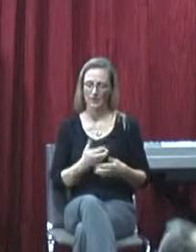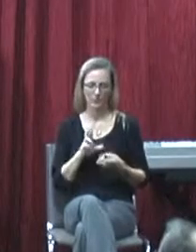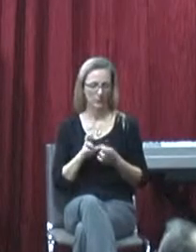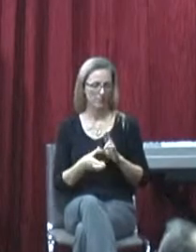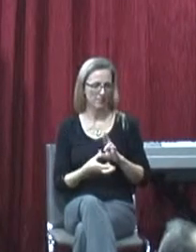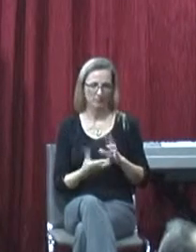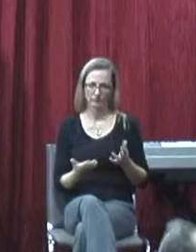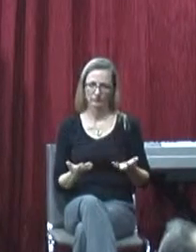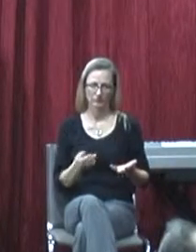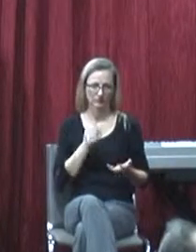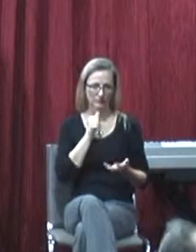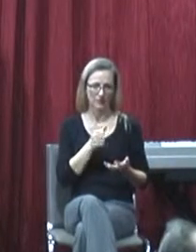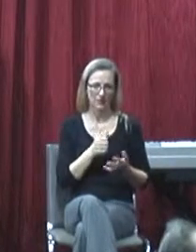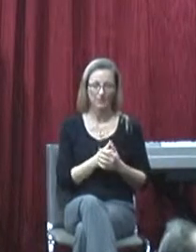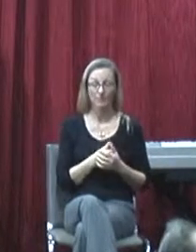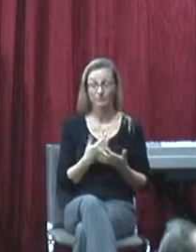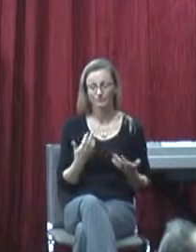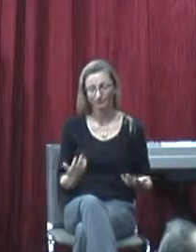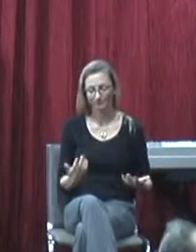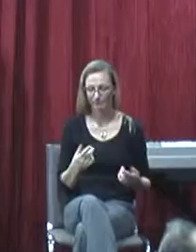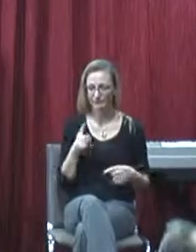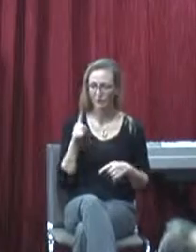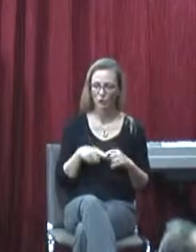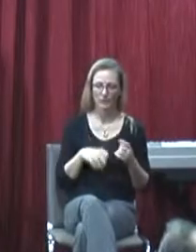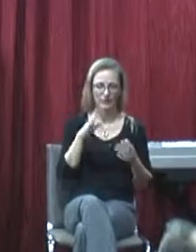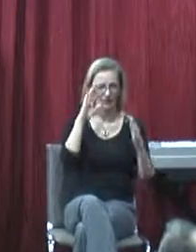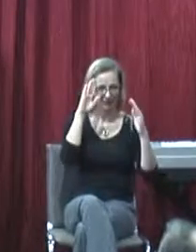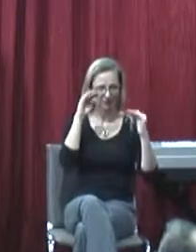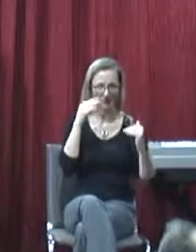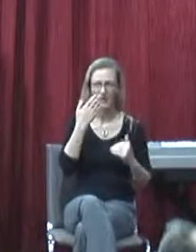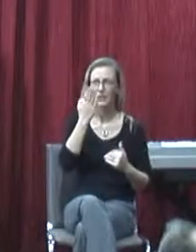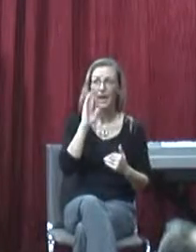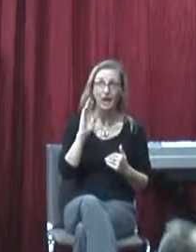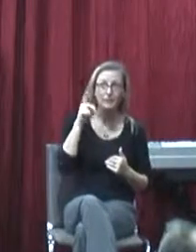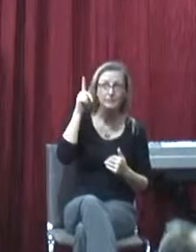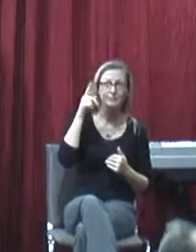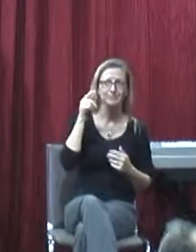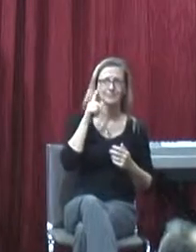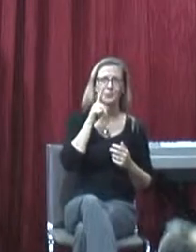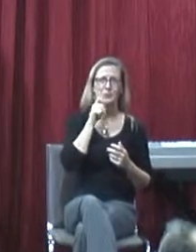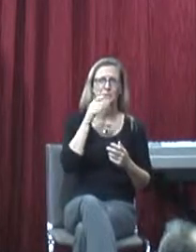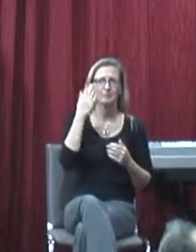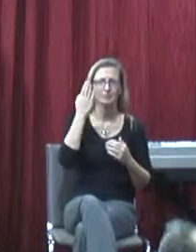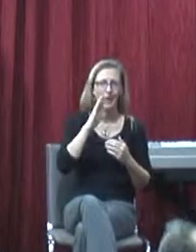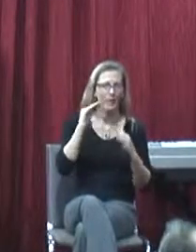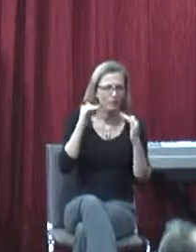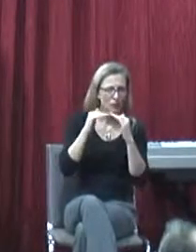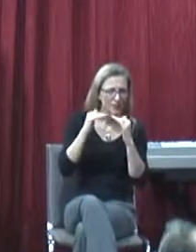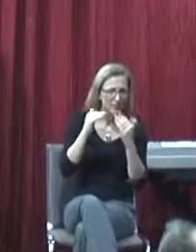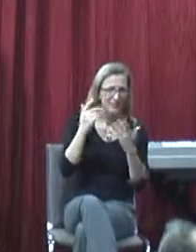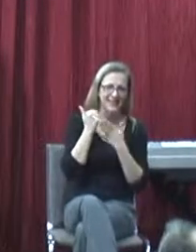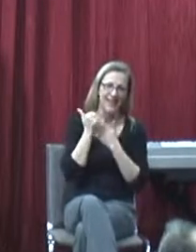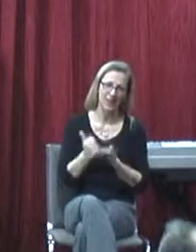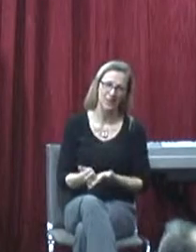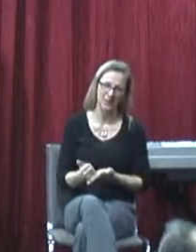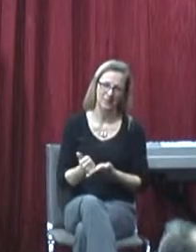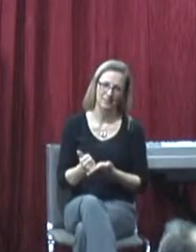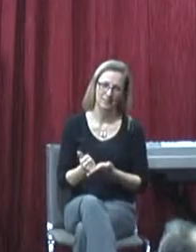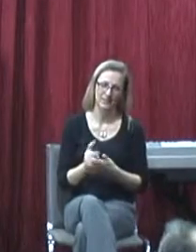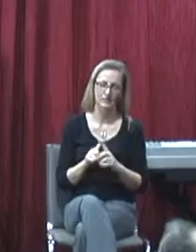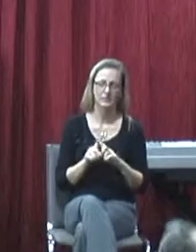this. So he couldn't expect God, the God of justice, to help him in this. You see the difference